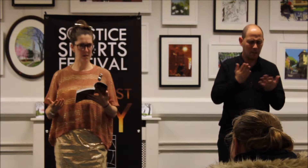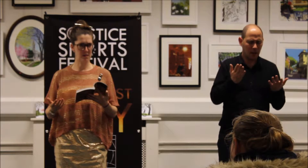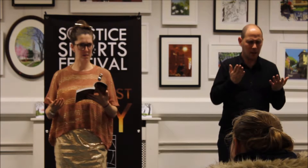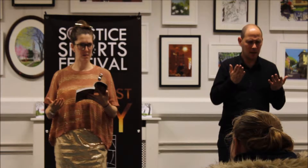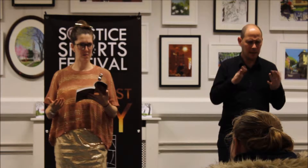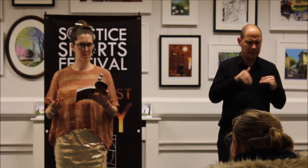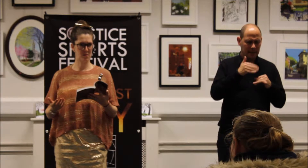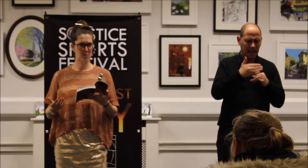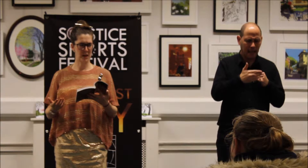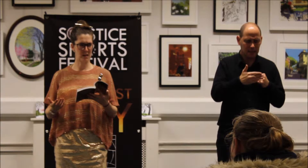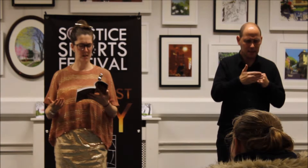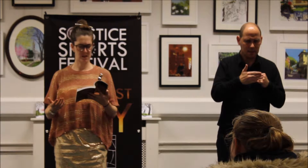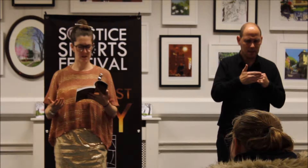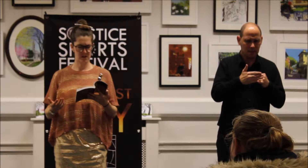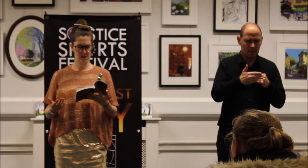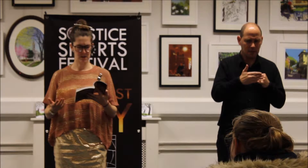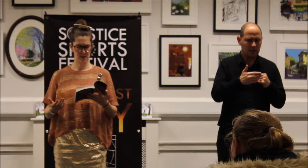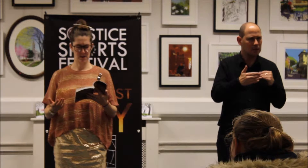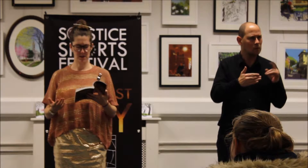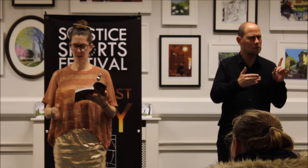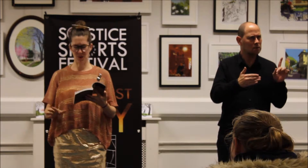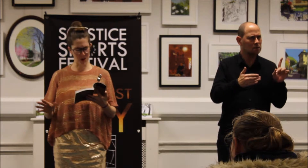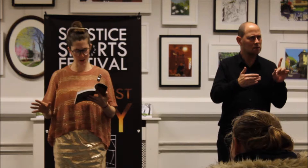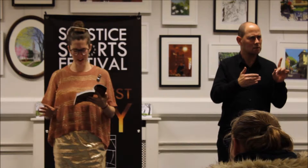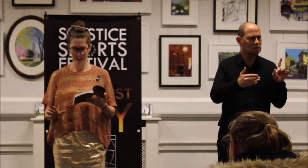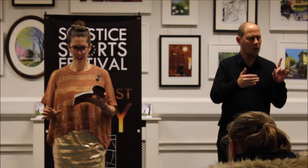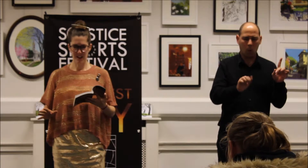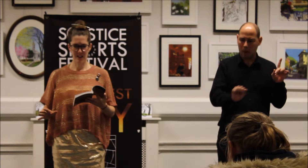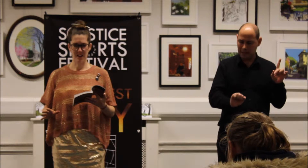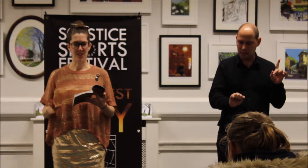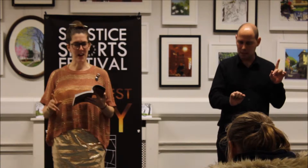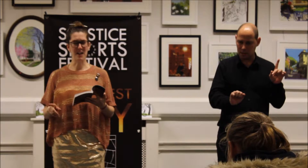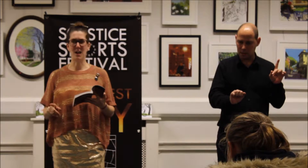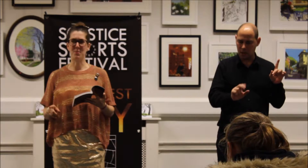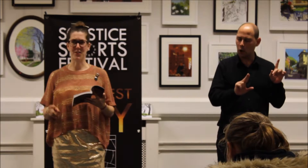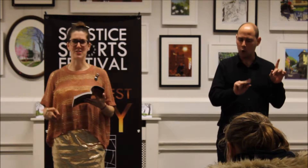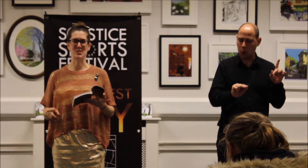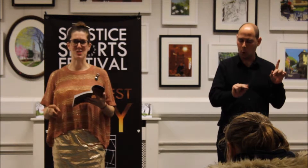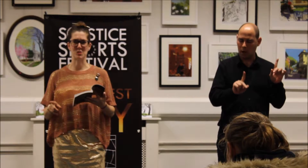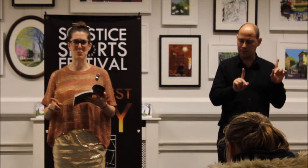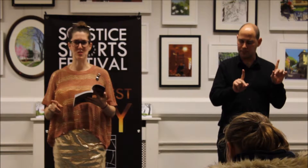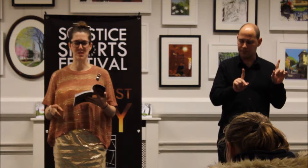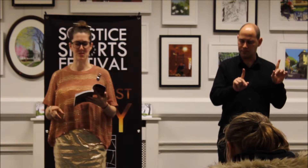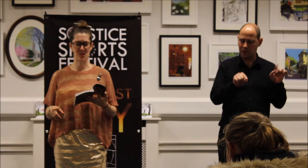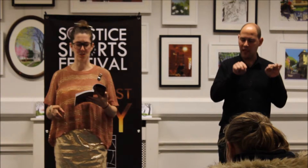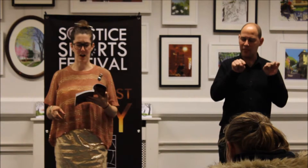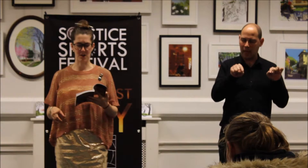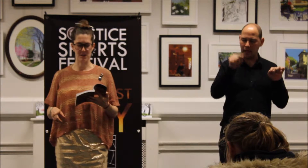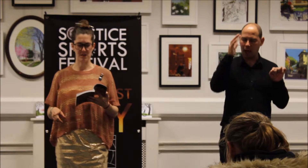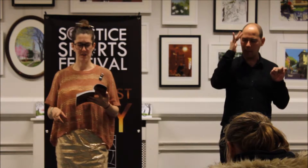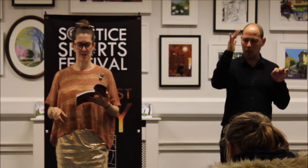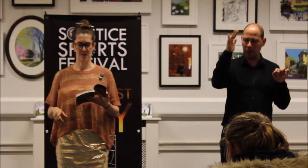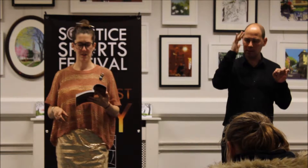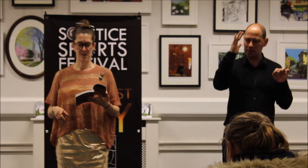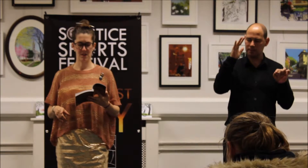What? Wait. No. That hypothesis was losing